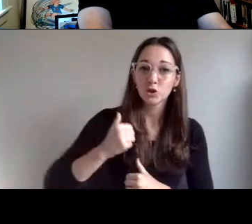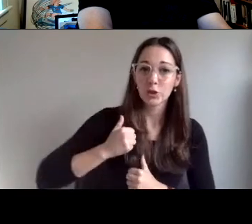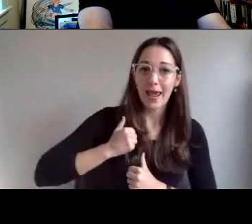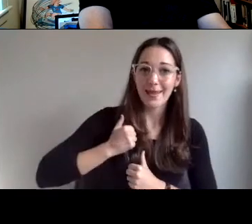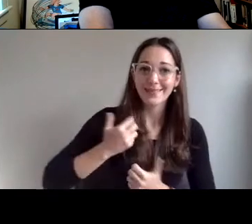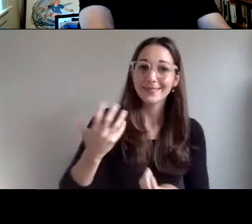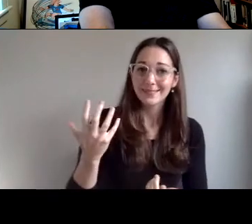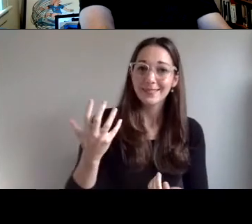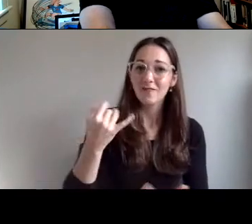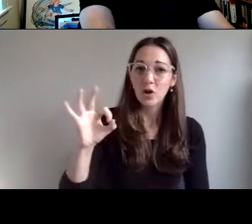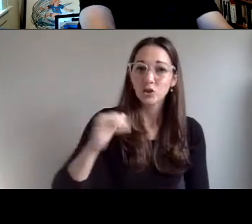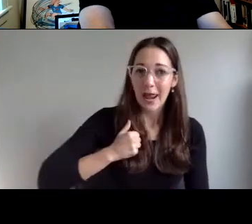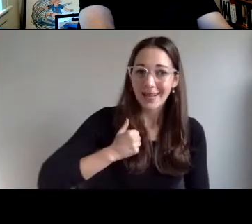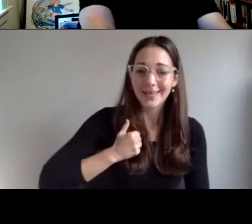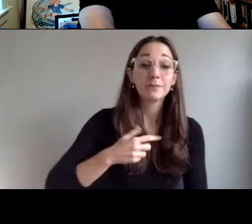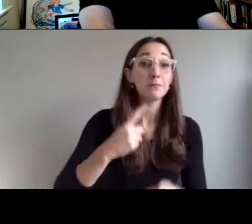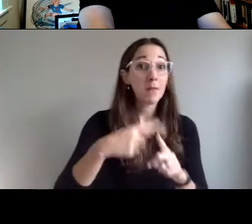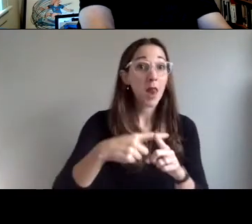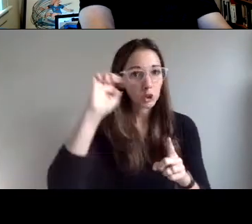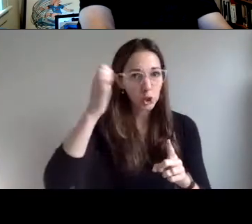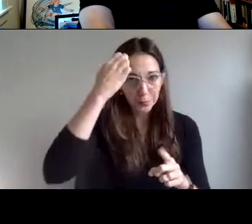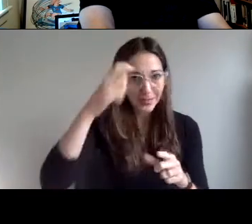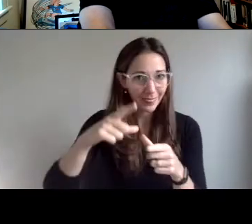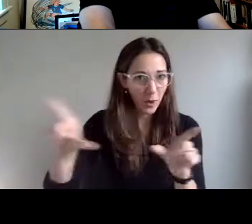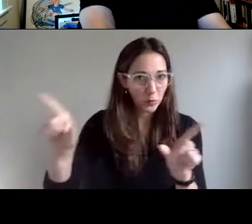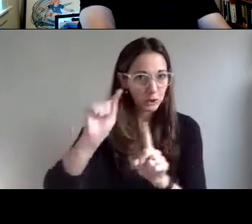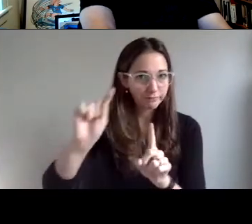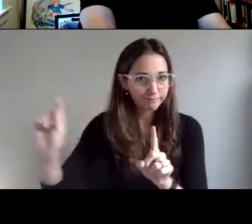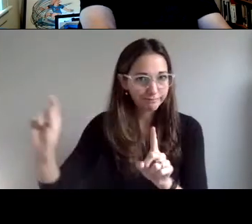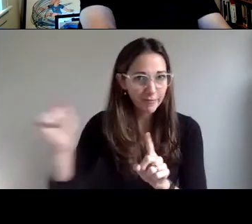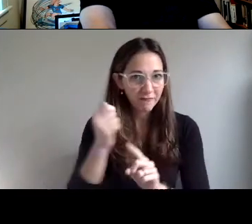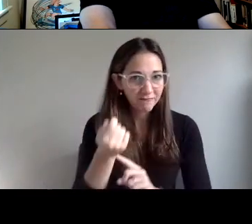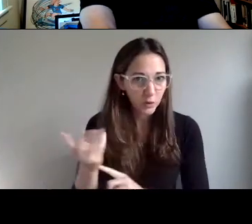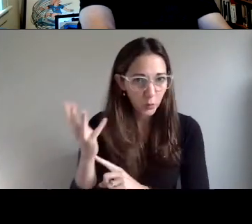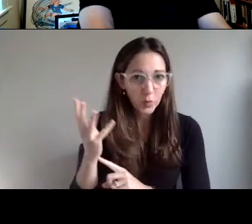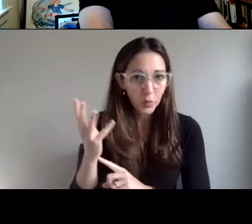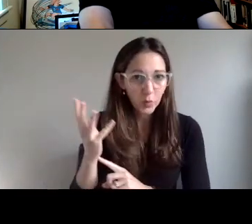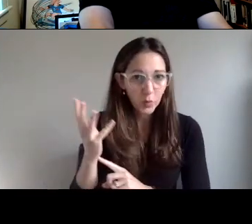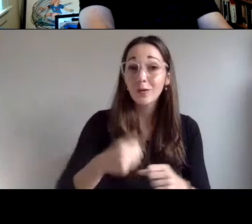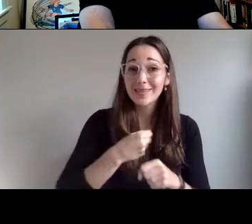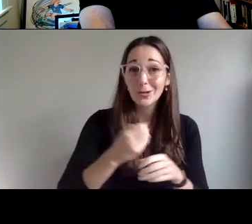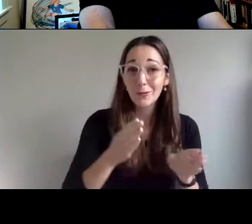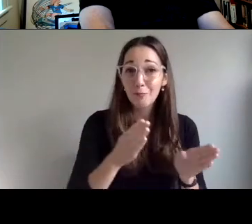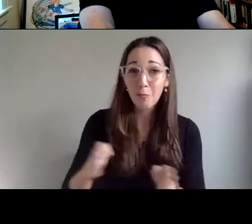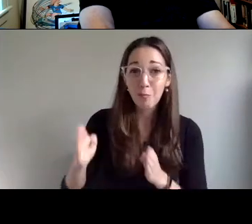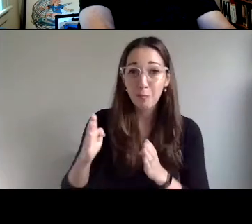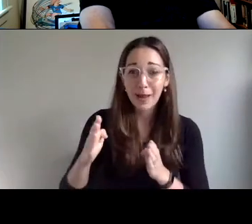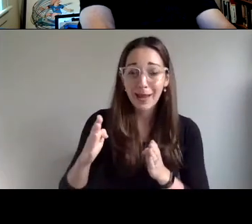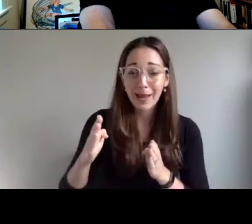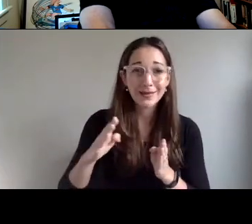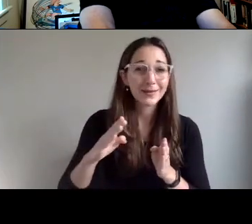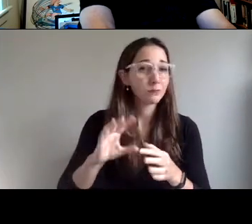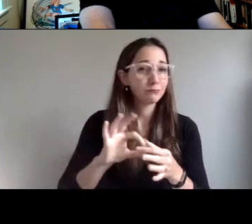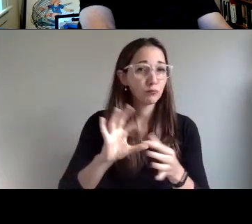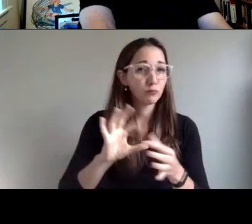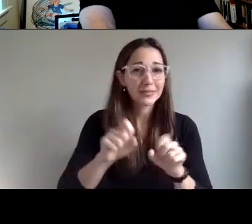languages. We have a 3-year plan to roll it out internationally. So we will be launching it in many different